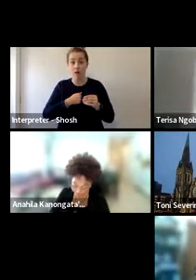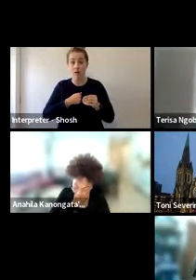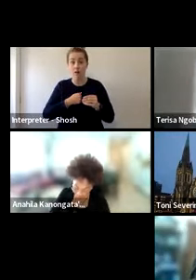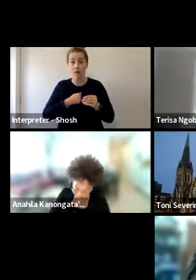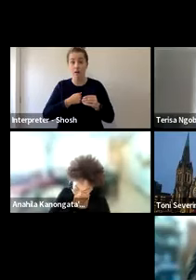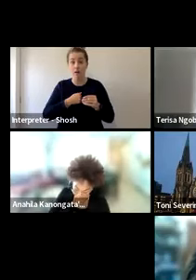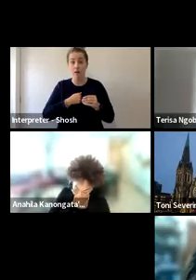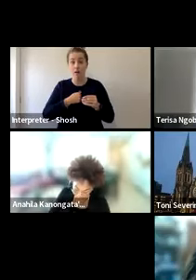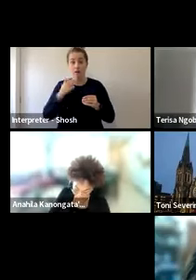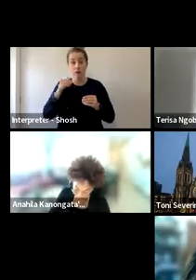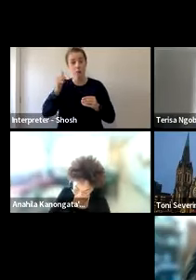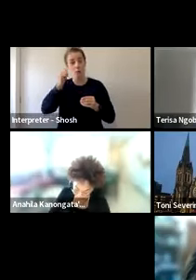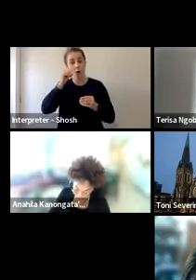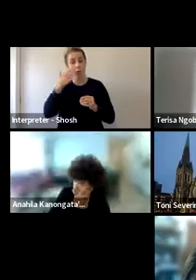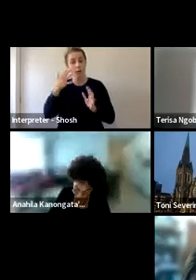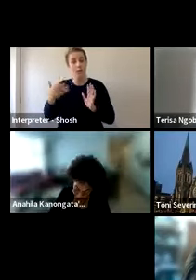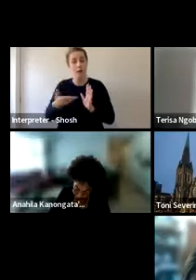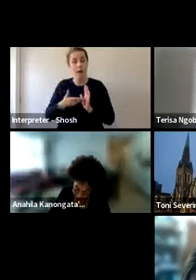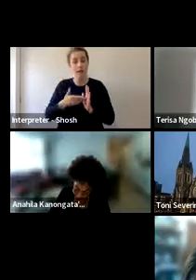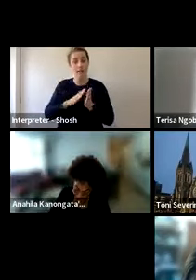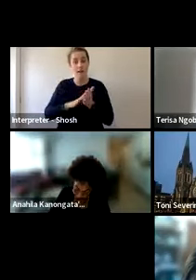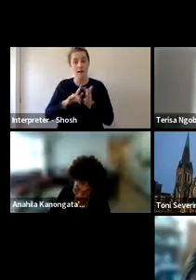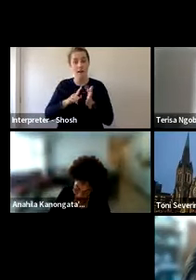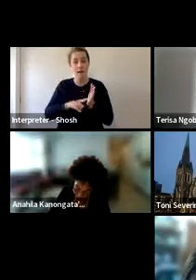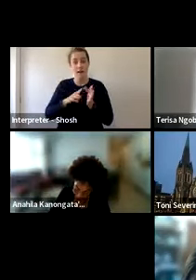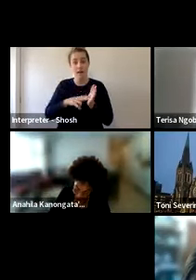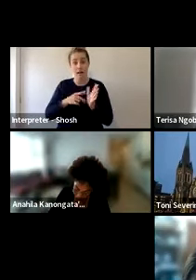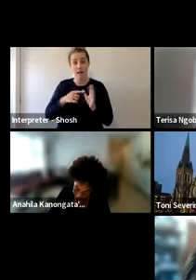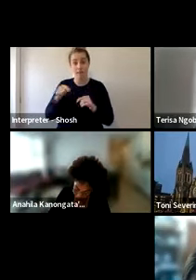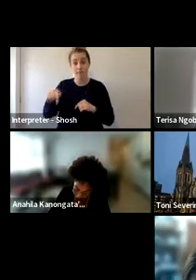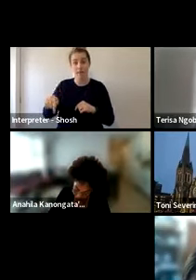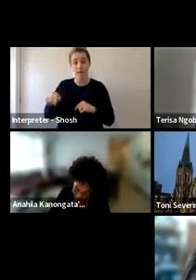to know when to add? Yes, Helena is here, and